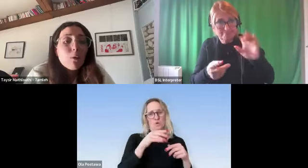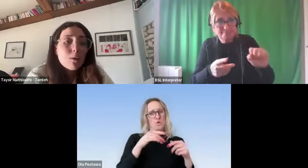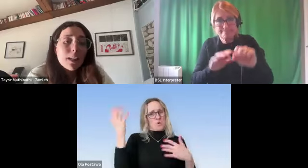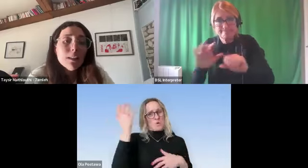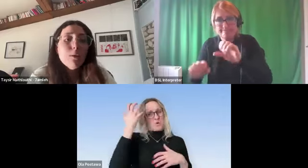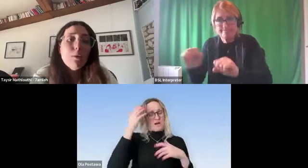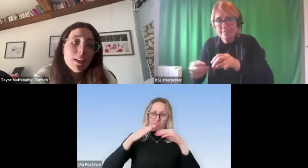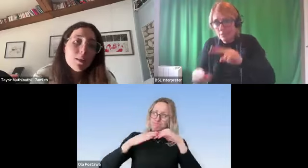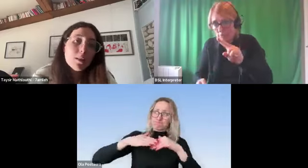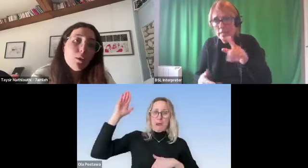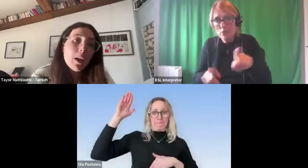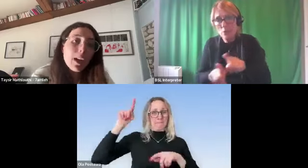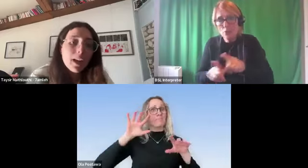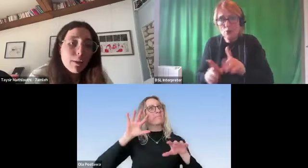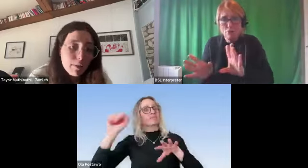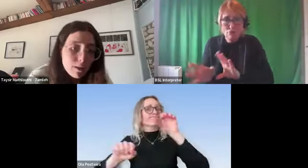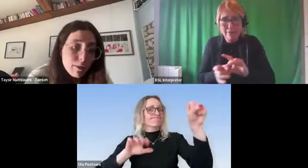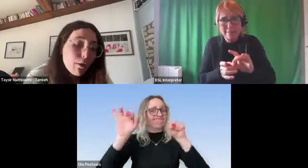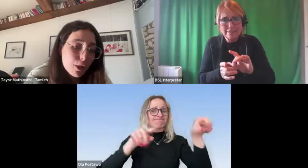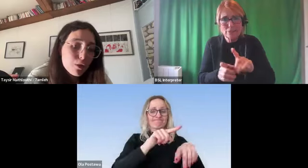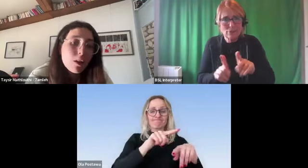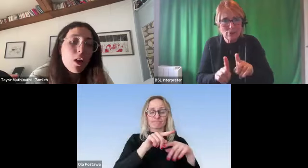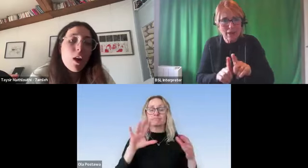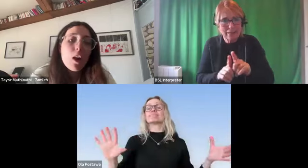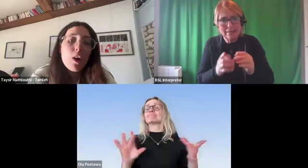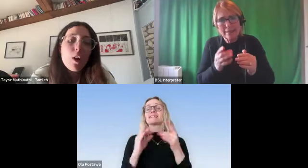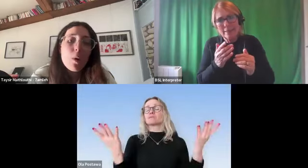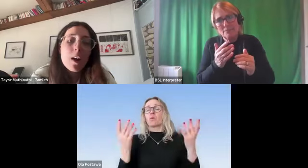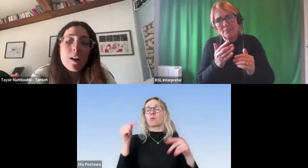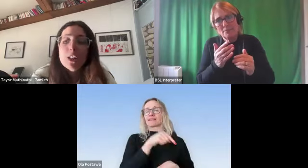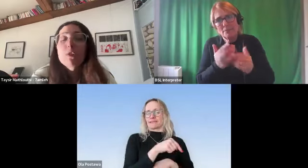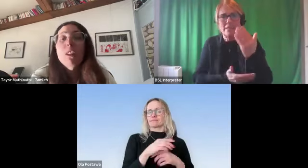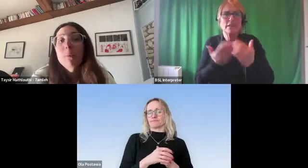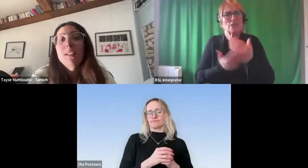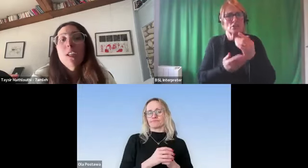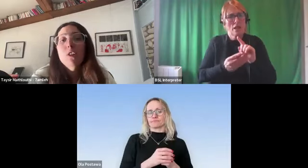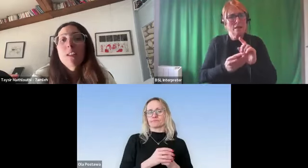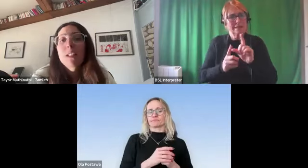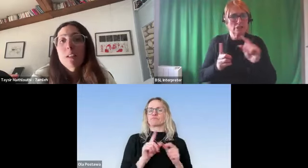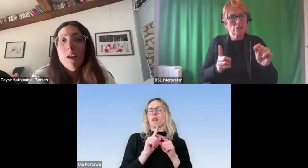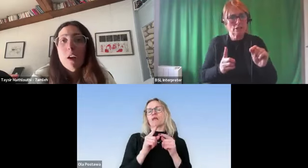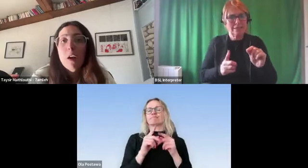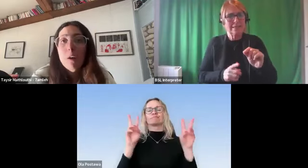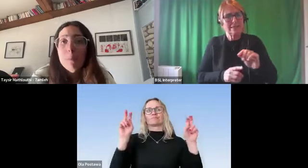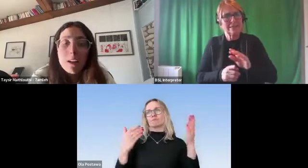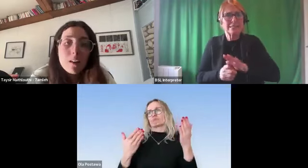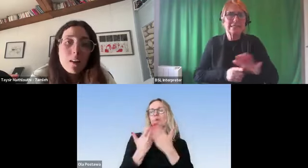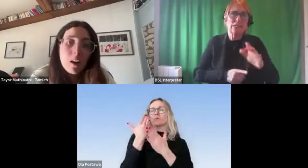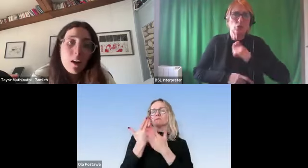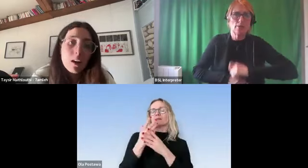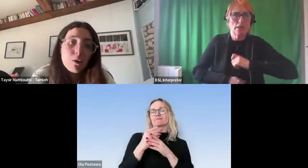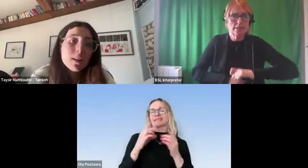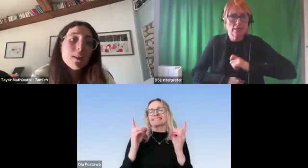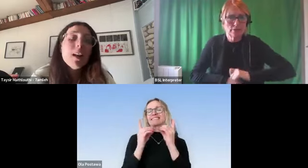And this is also related to the race to AI innovation, where digital dehumanization is